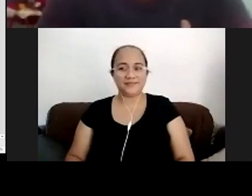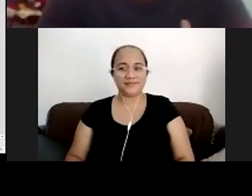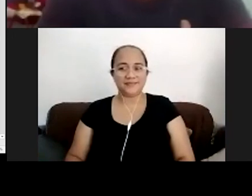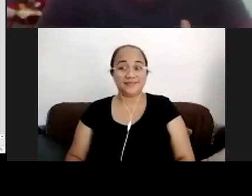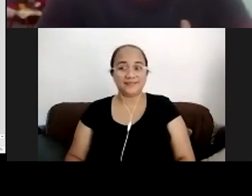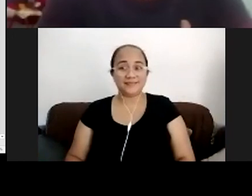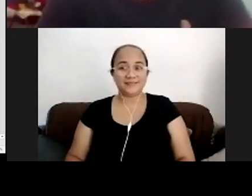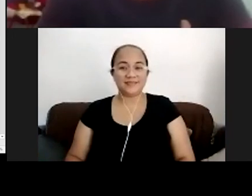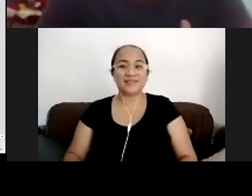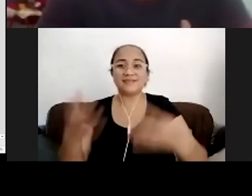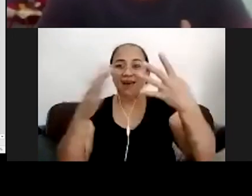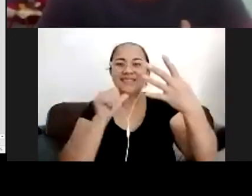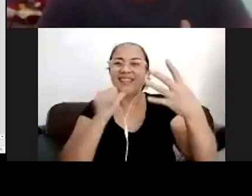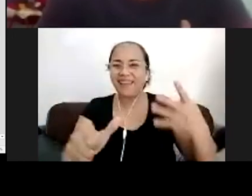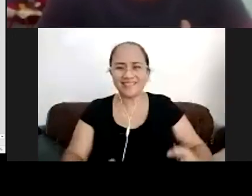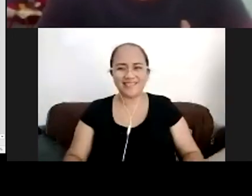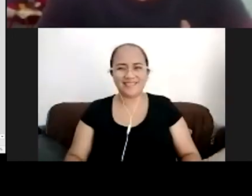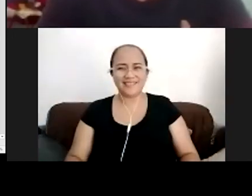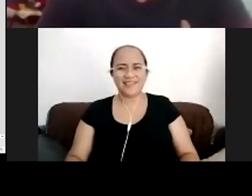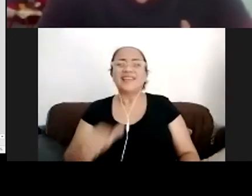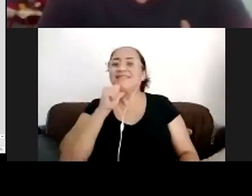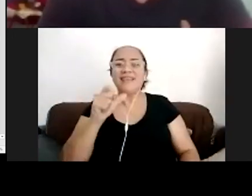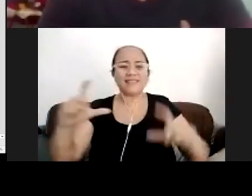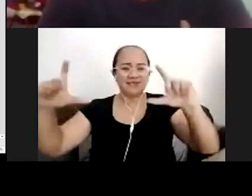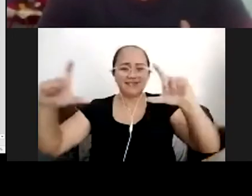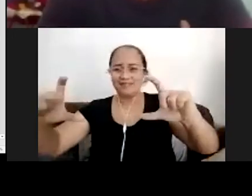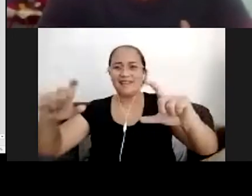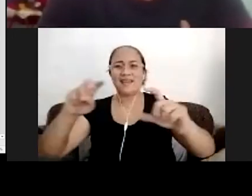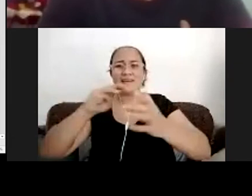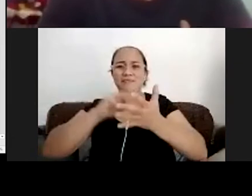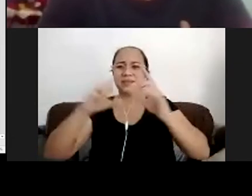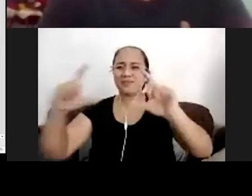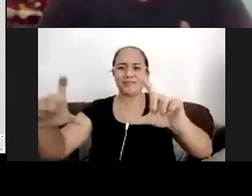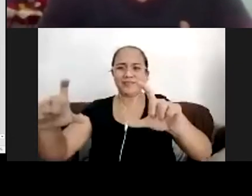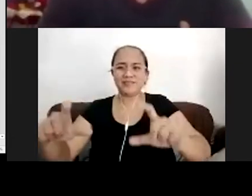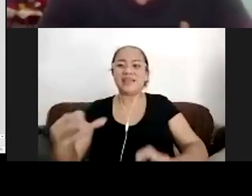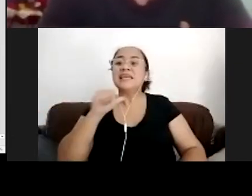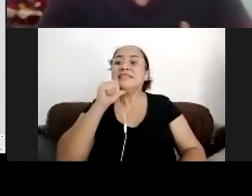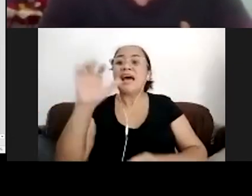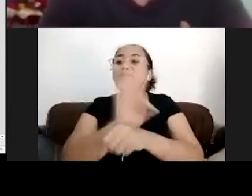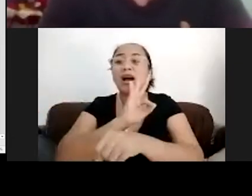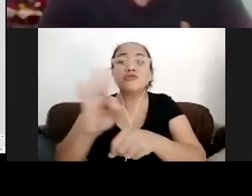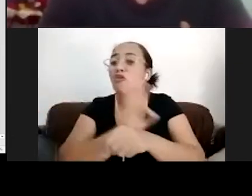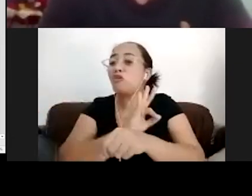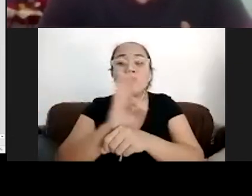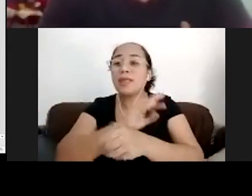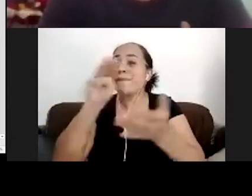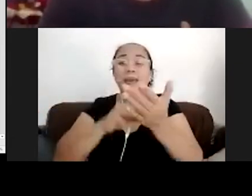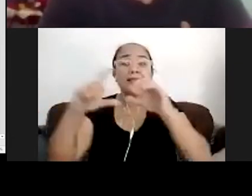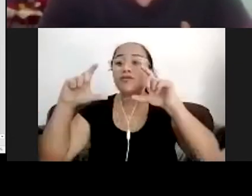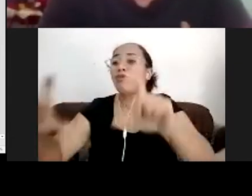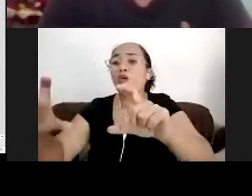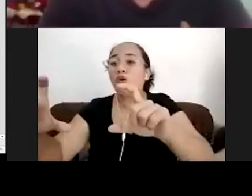It's not in the main clause. It doesn't function in the main clause. It's in the